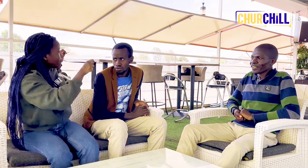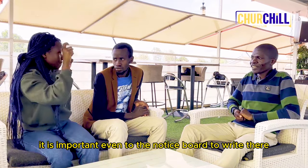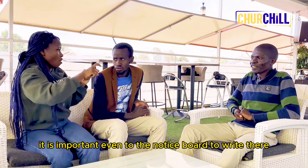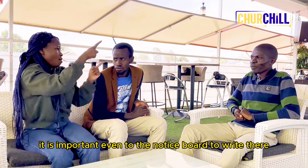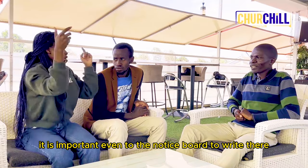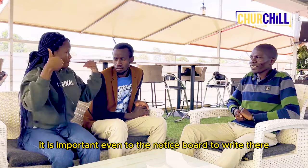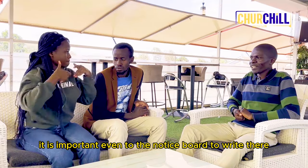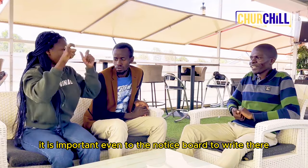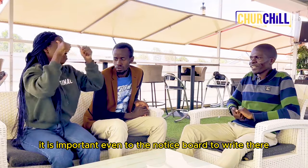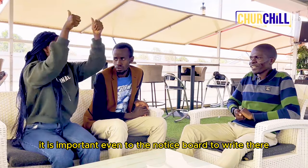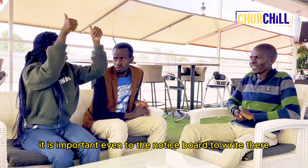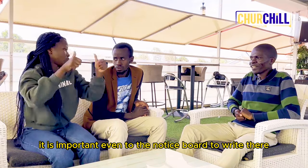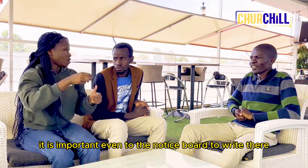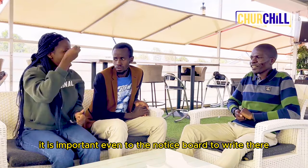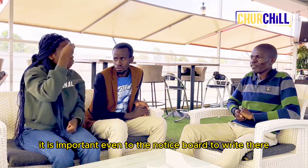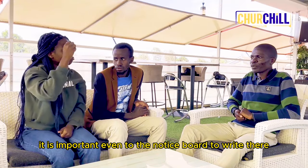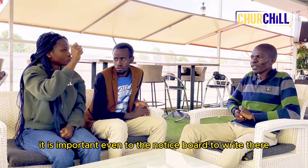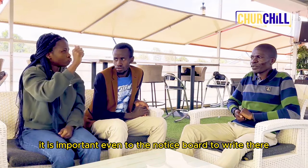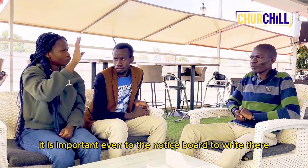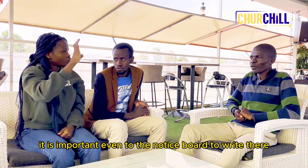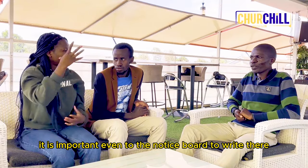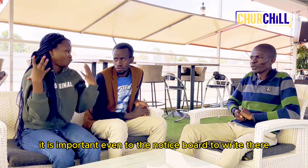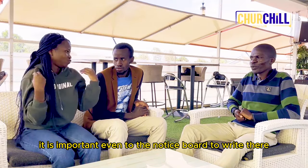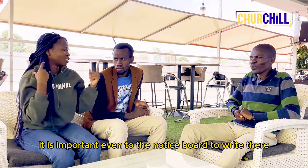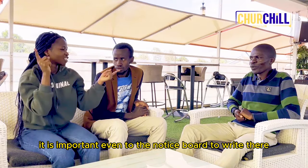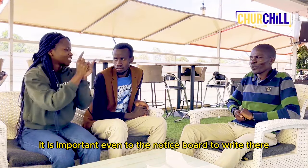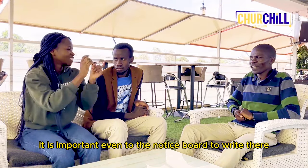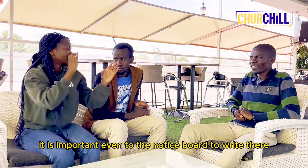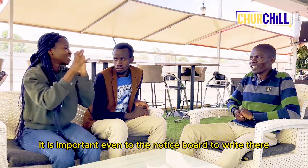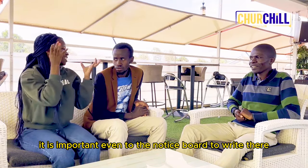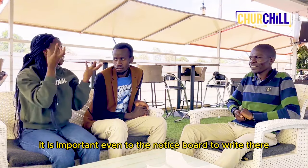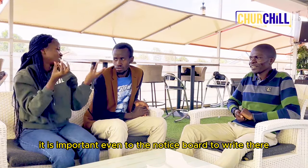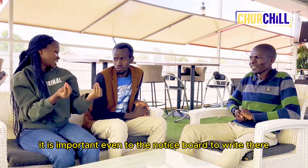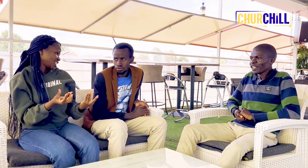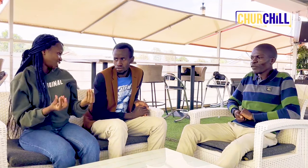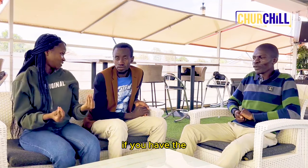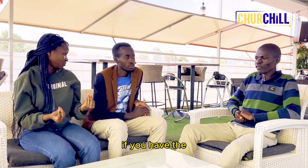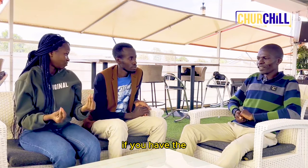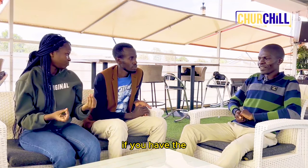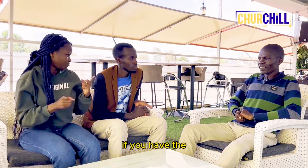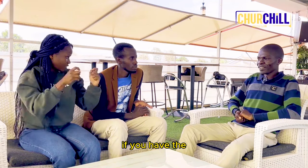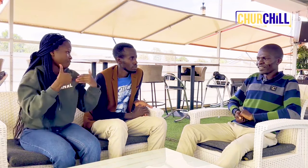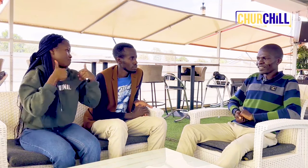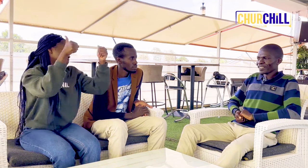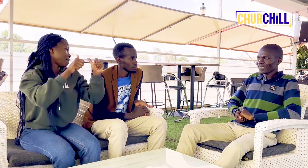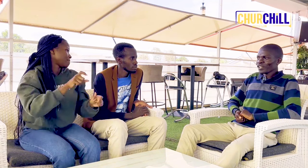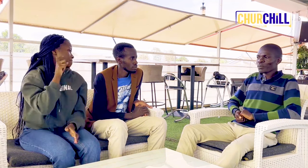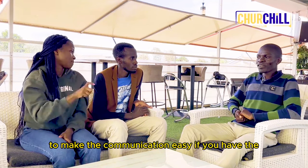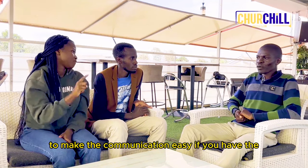It is important, even to the notice board, to write there. If you have the, to make the